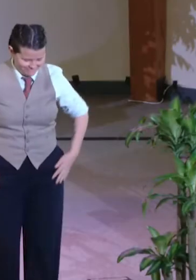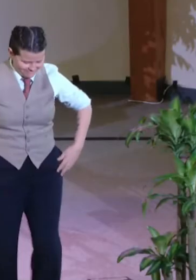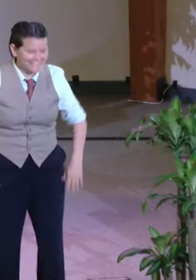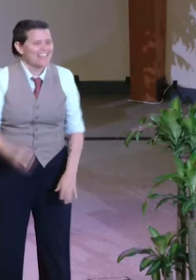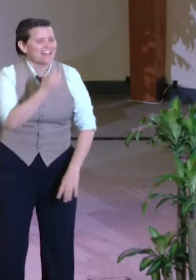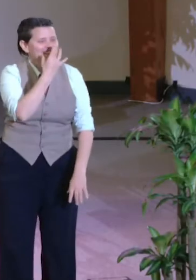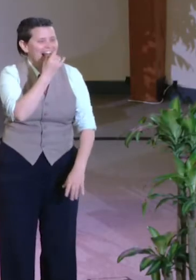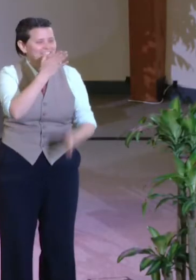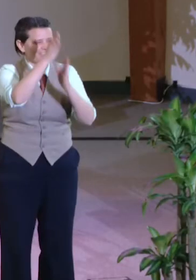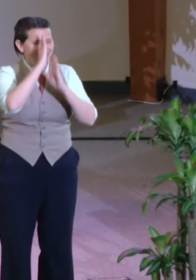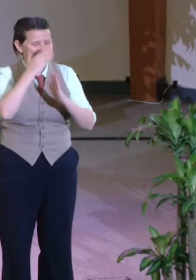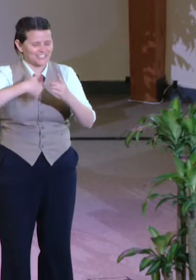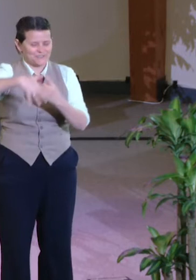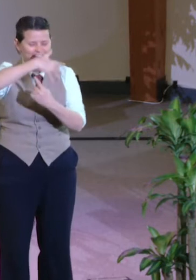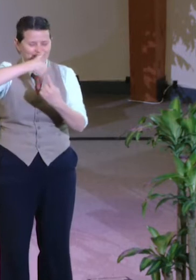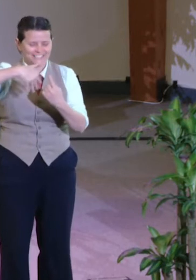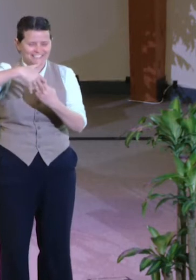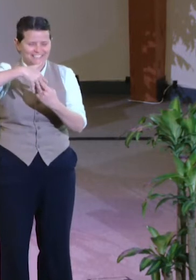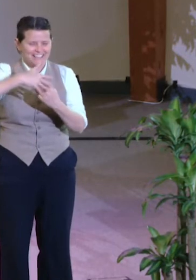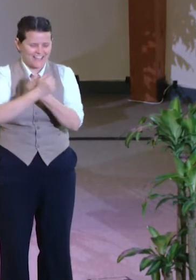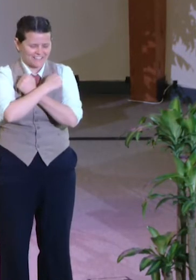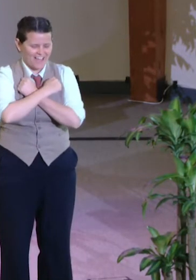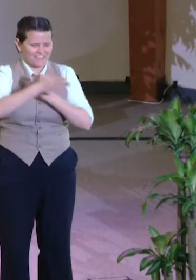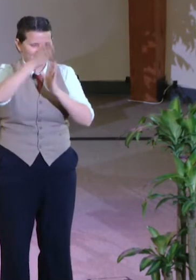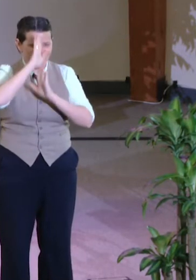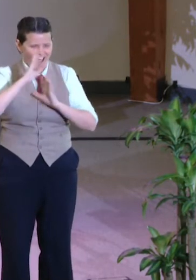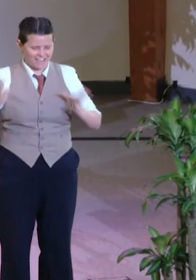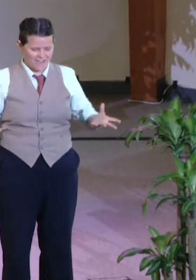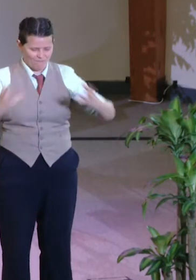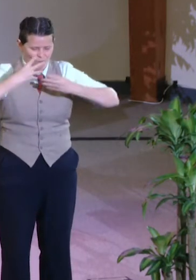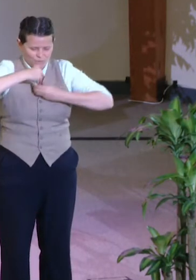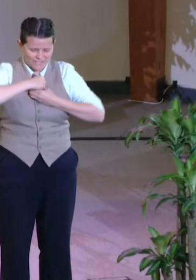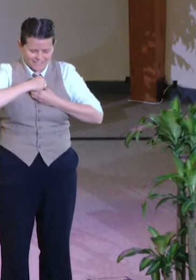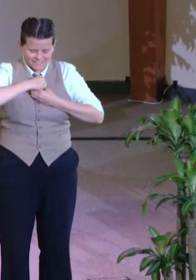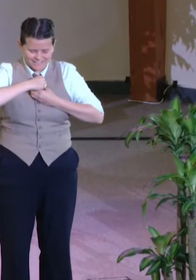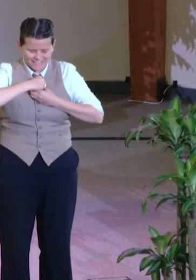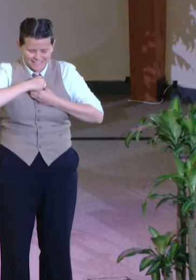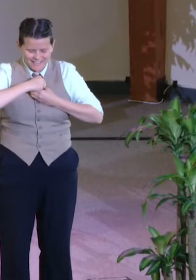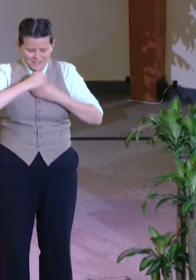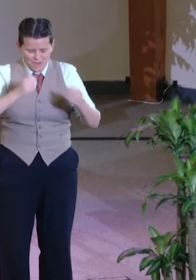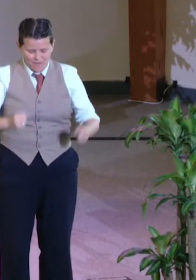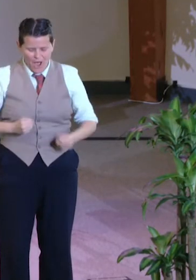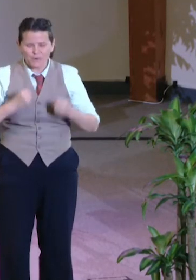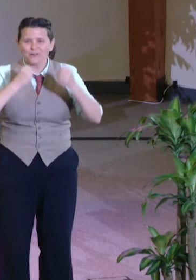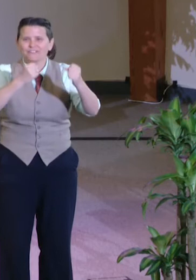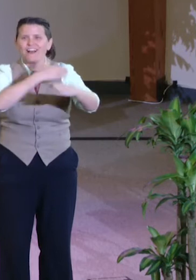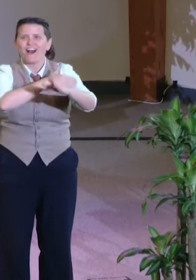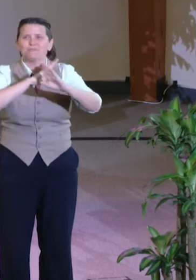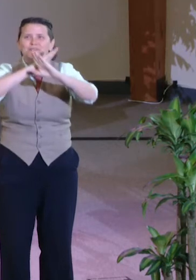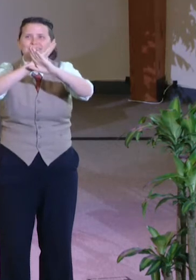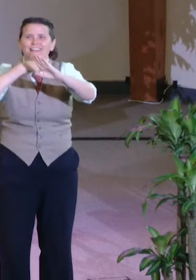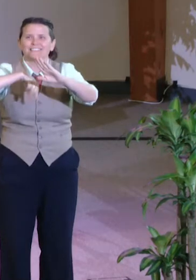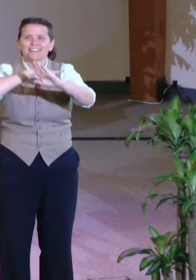The light of God surrounds us. The love of God enfolds us. The power of